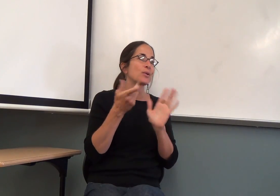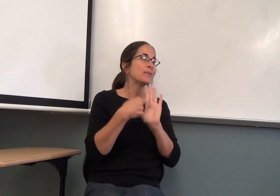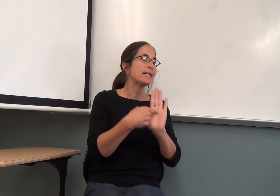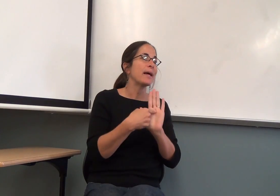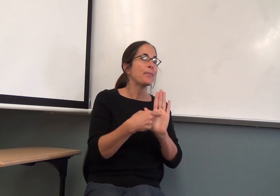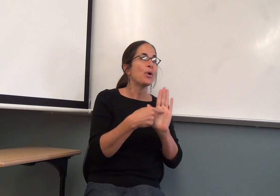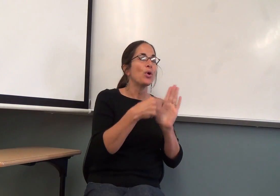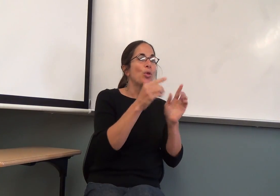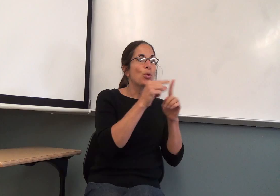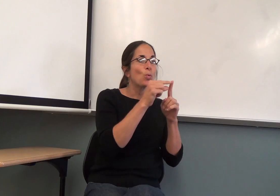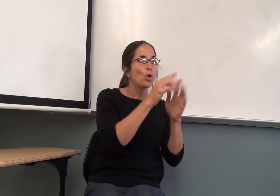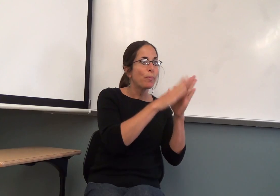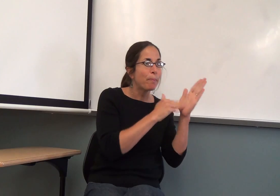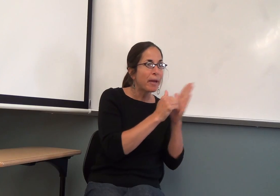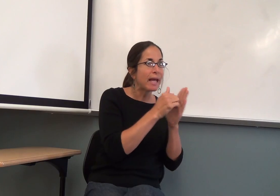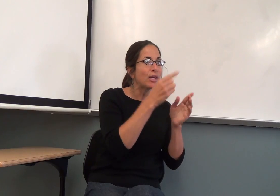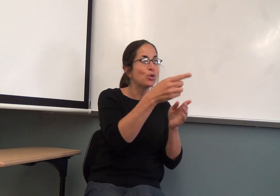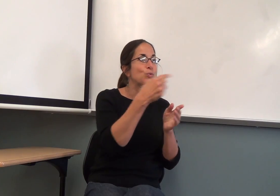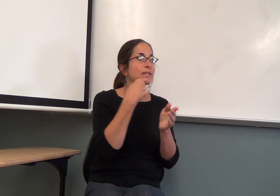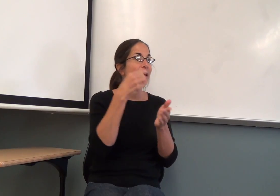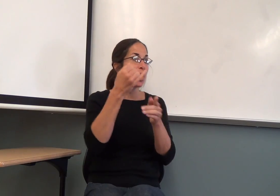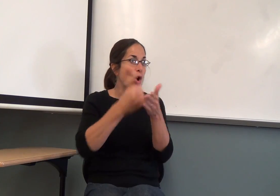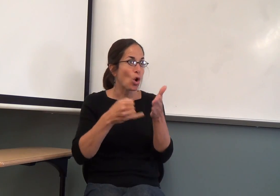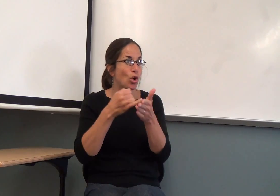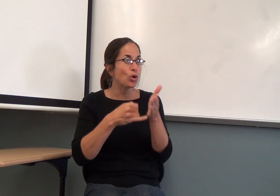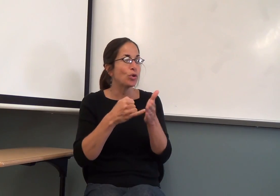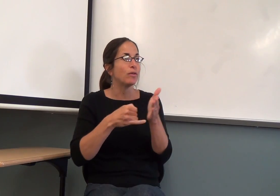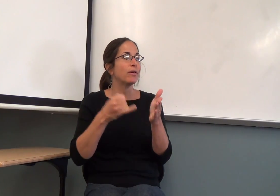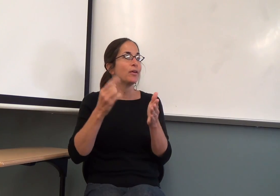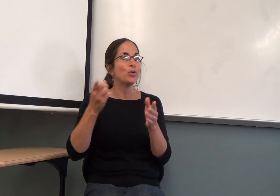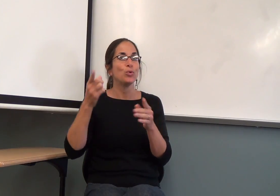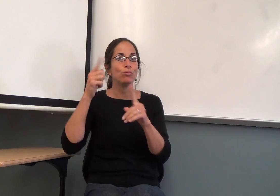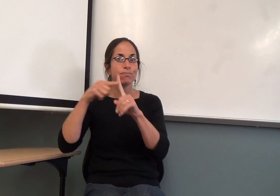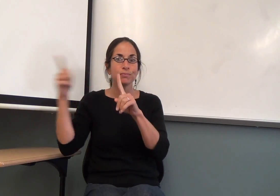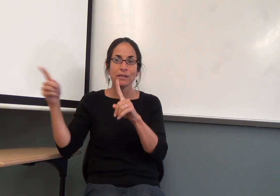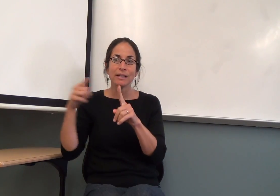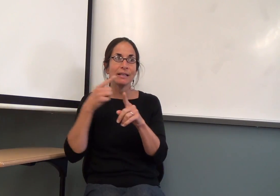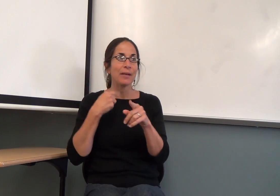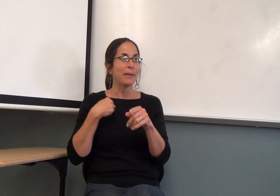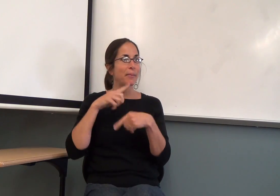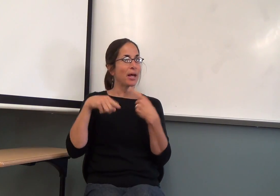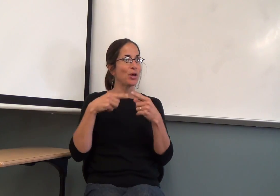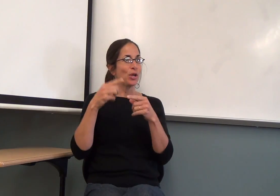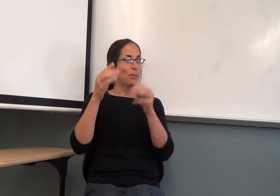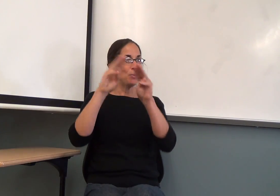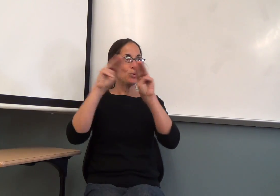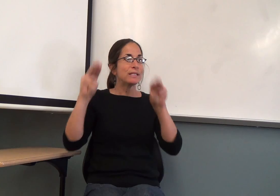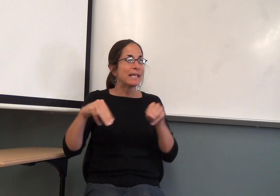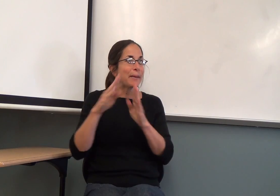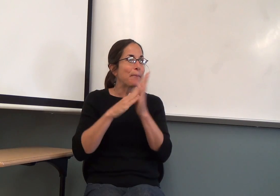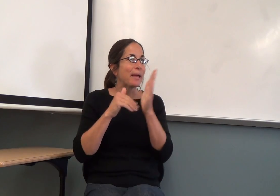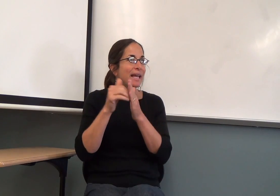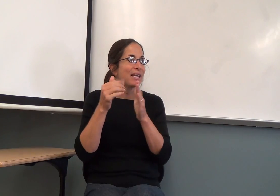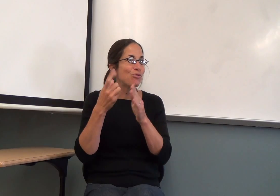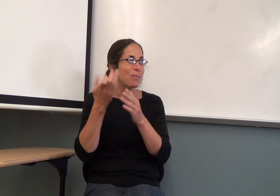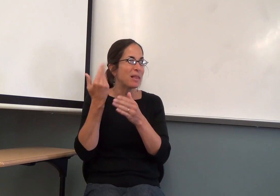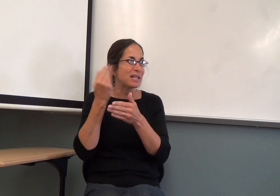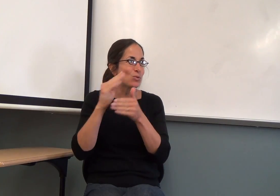you think of art. And then you start telling me about the painting that you saw at the museum last weekend. Whatever it is, museum, painting,